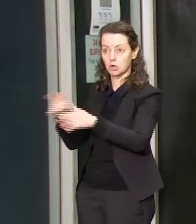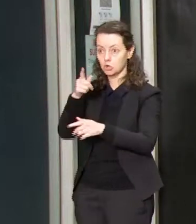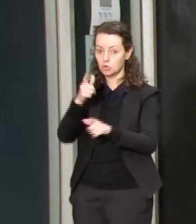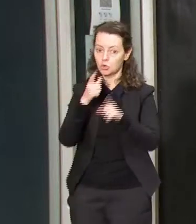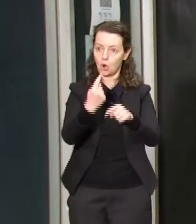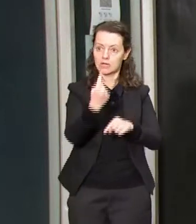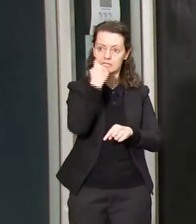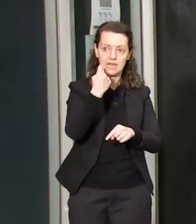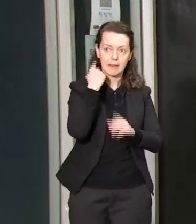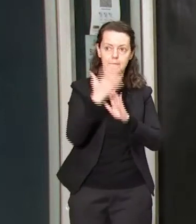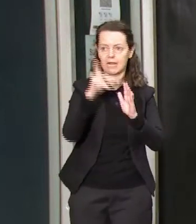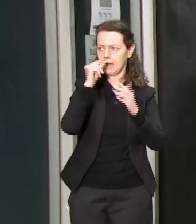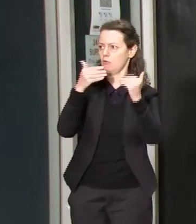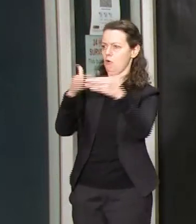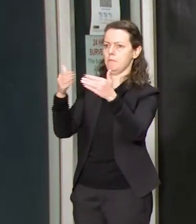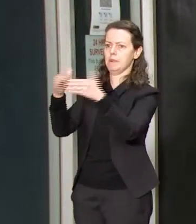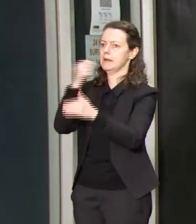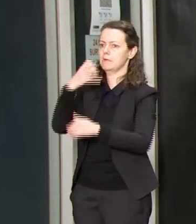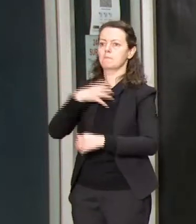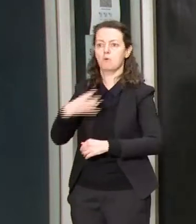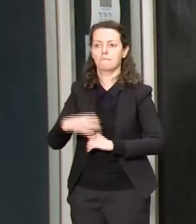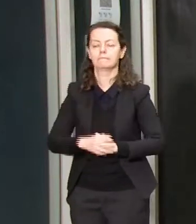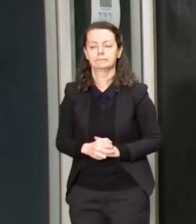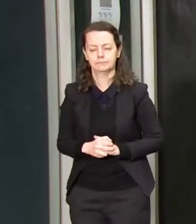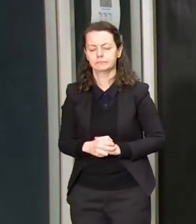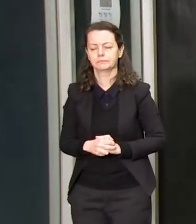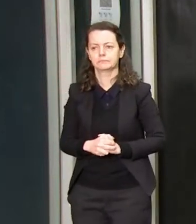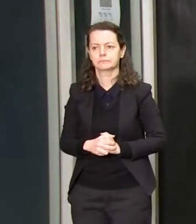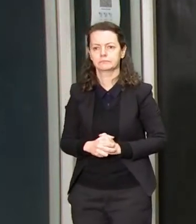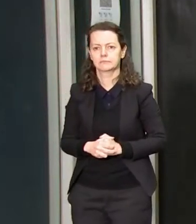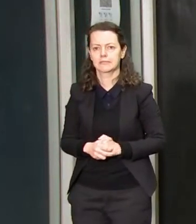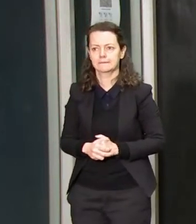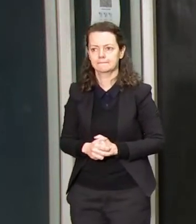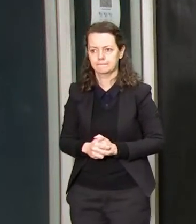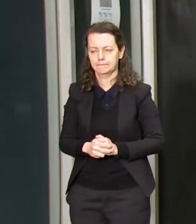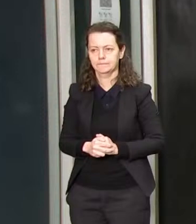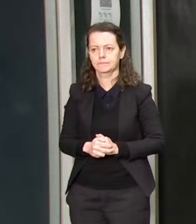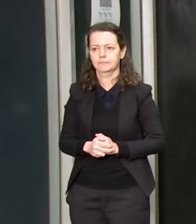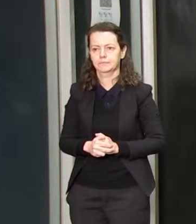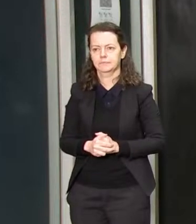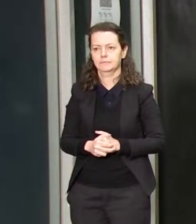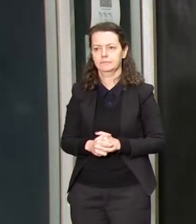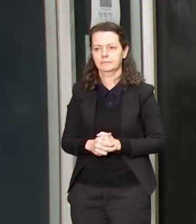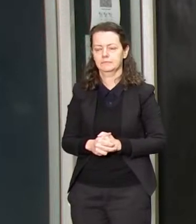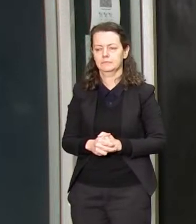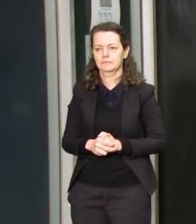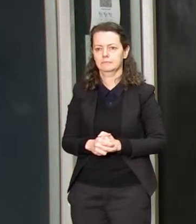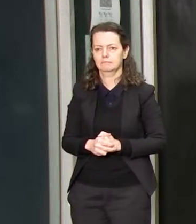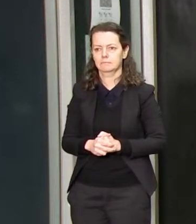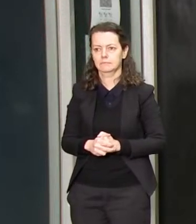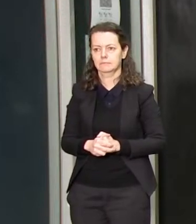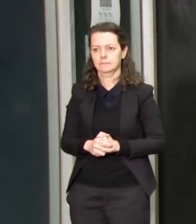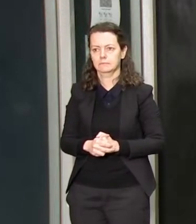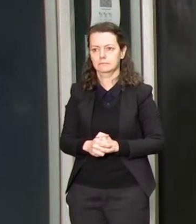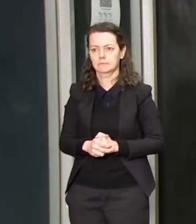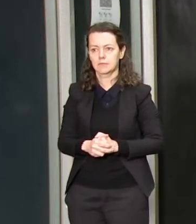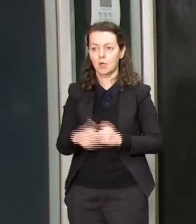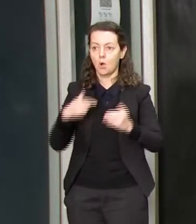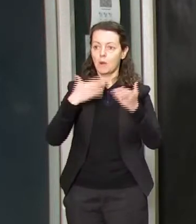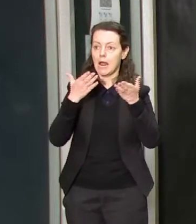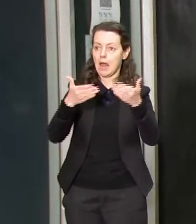at 11:59 p.m. last night. What those changes mean, in essence, is more people will be moving around the